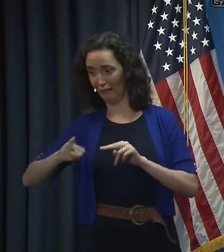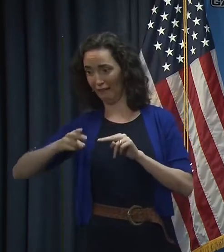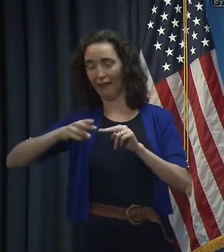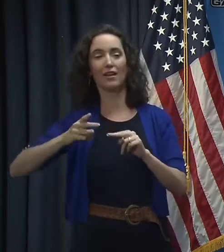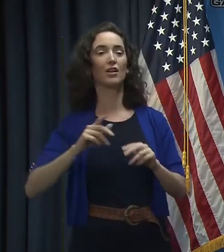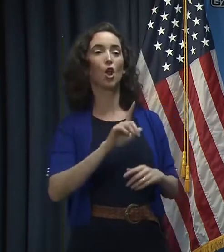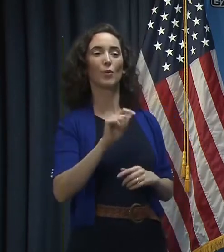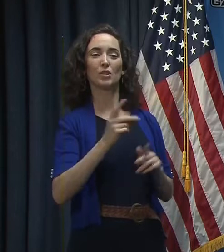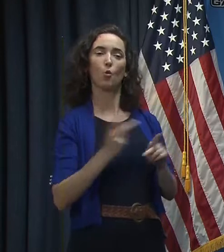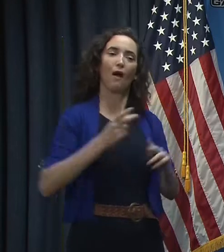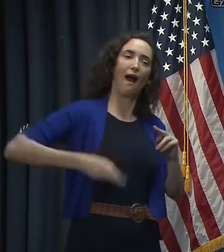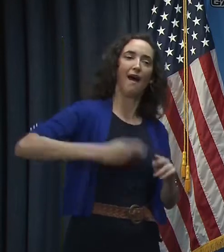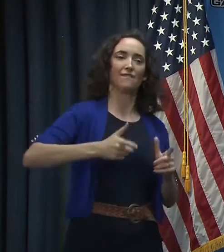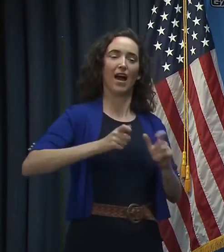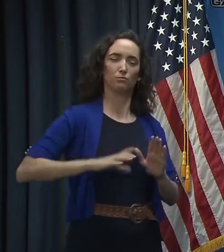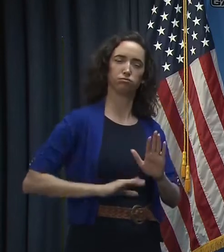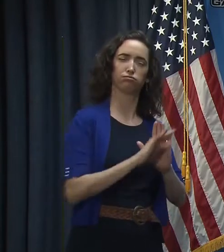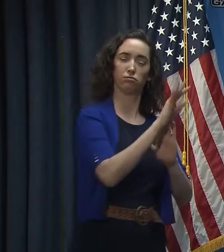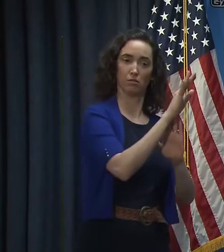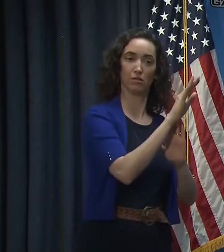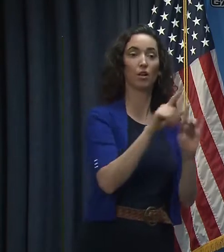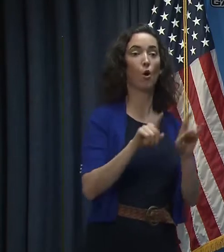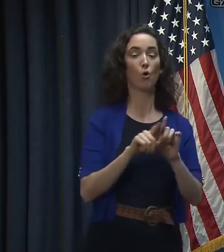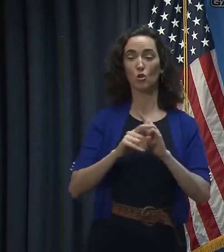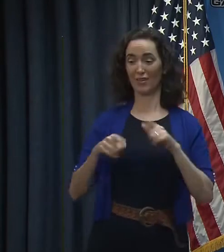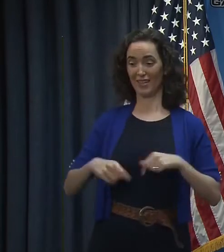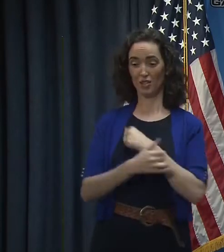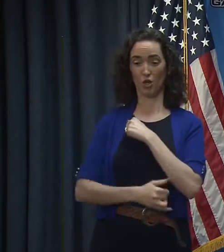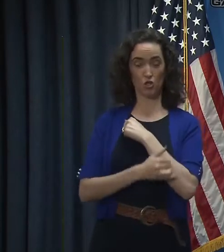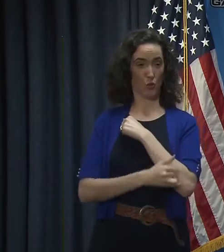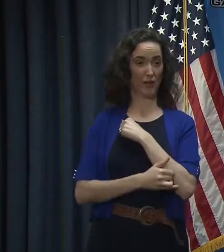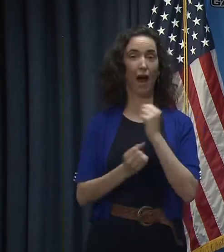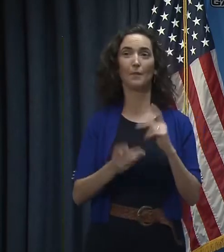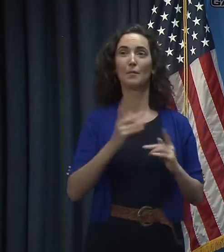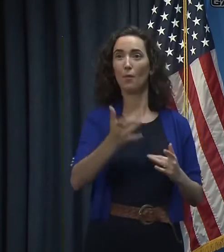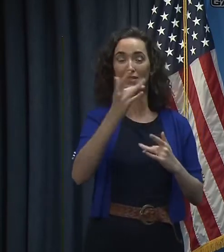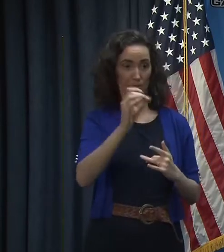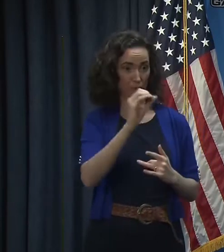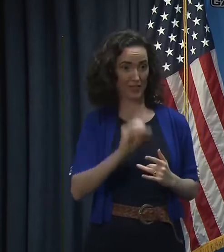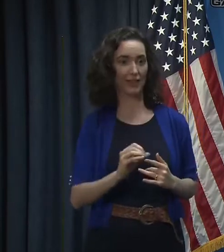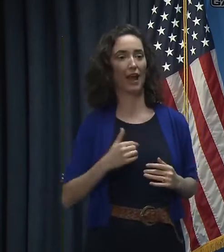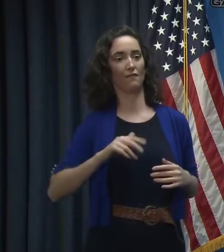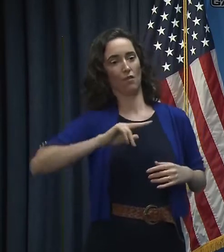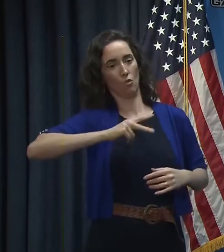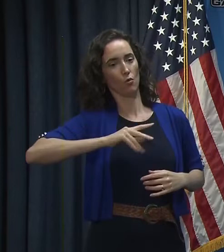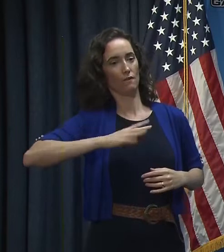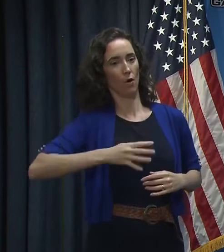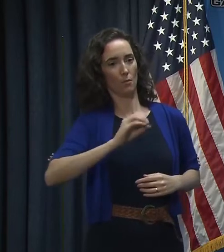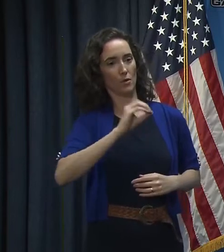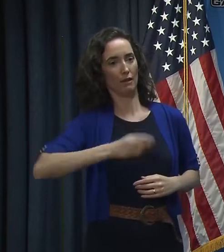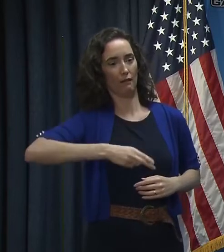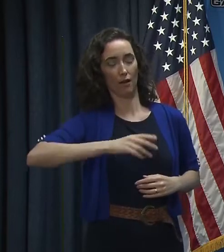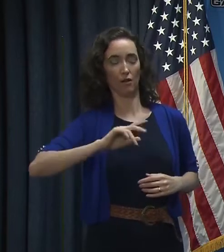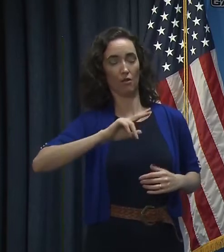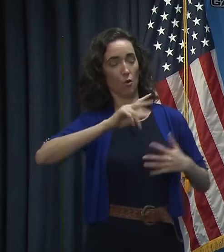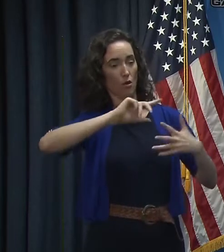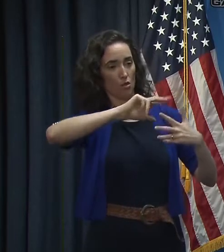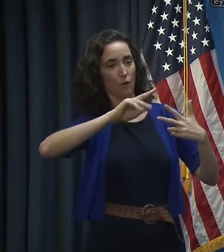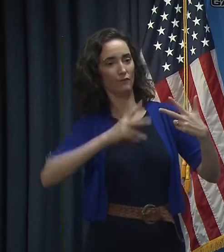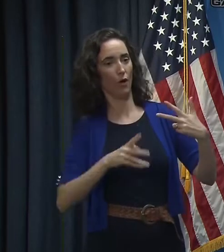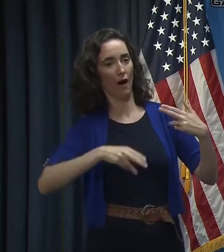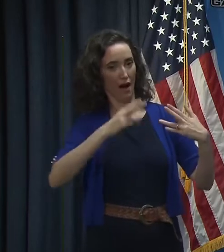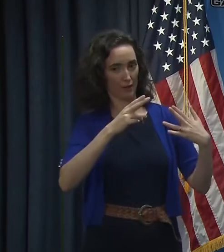country. Under the extended order for 2 more weeks, businesses that previously were directed to be closed will remain